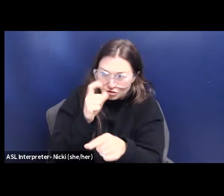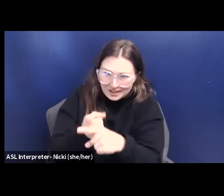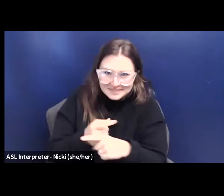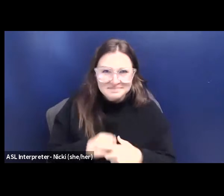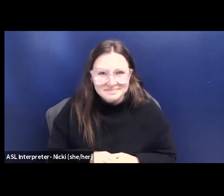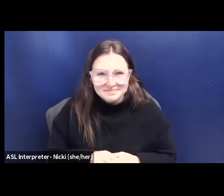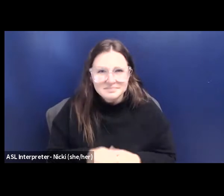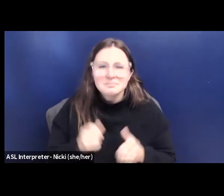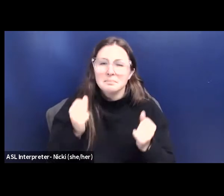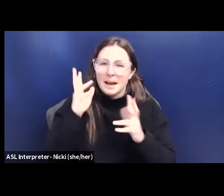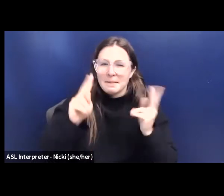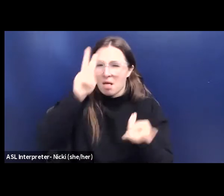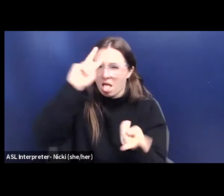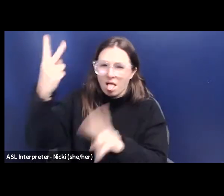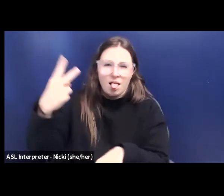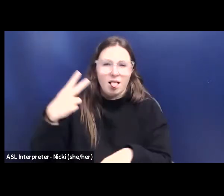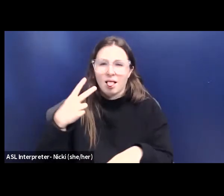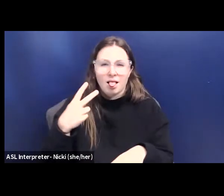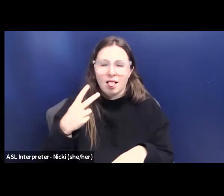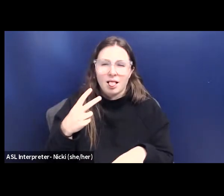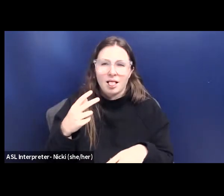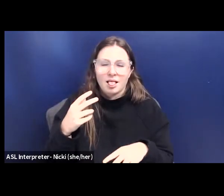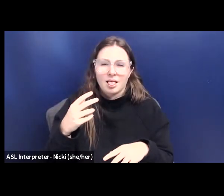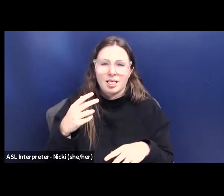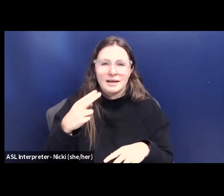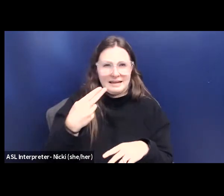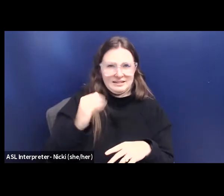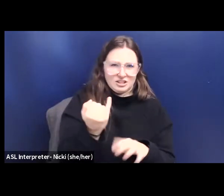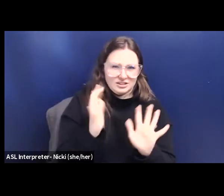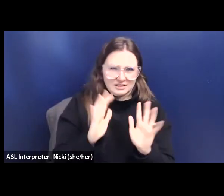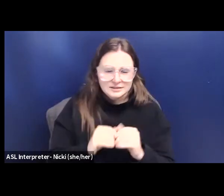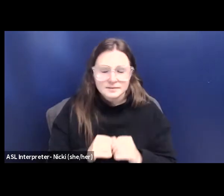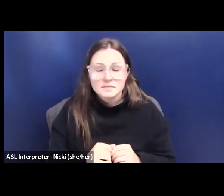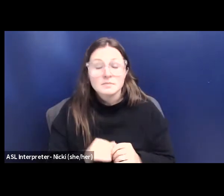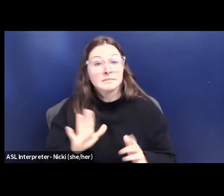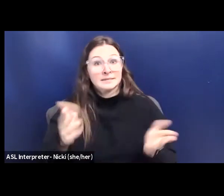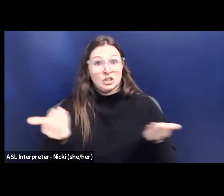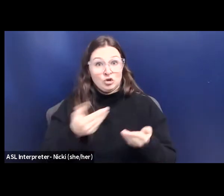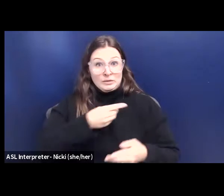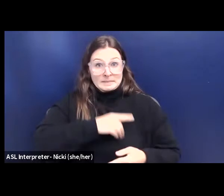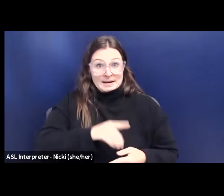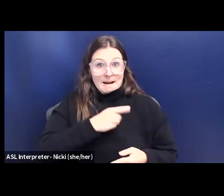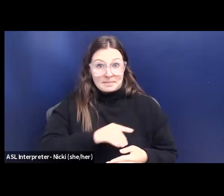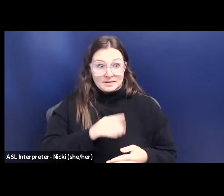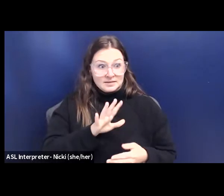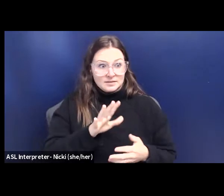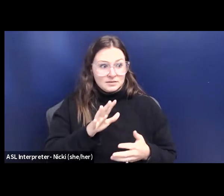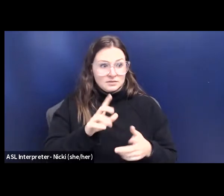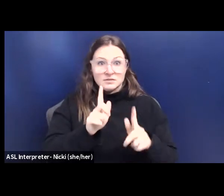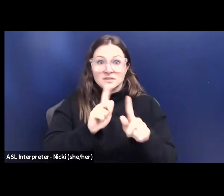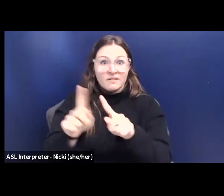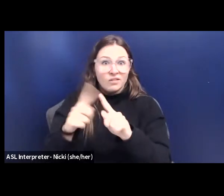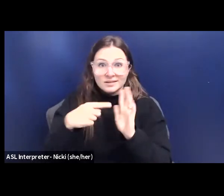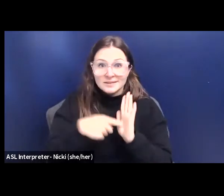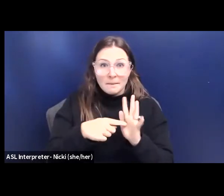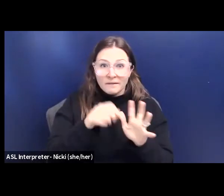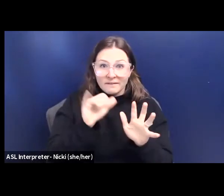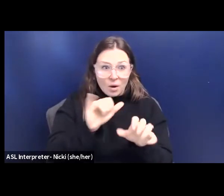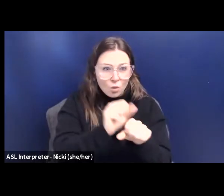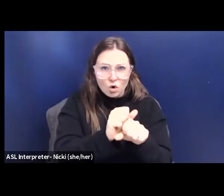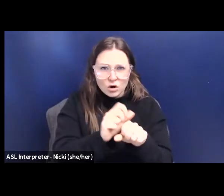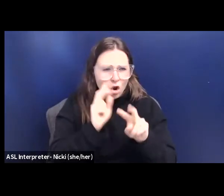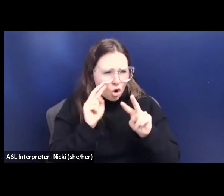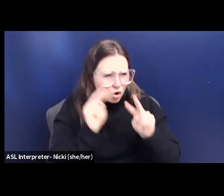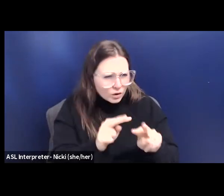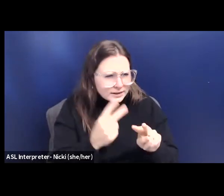think about some of the healing justice work that's happening in Minneapolis outside of these systems and institutions, and thinking